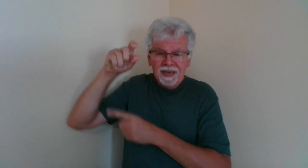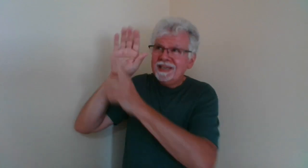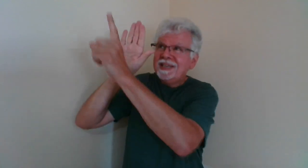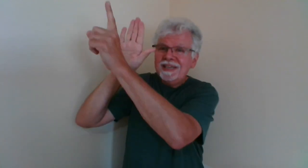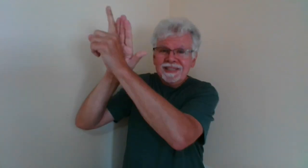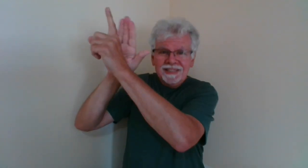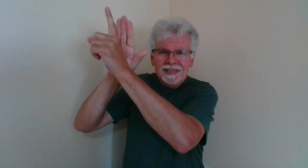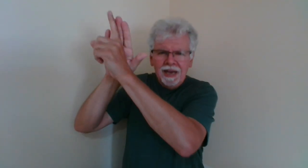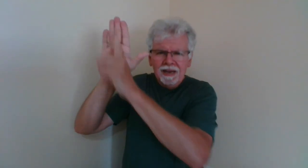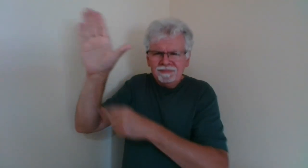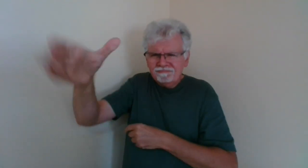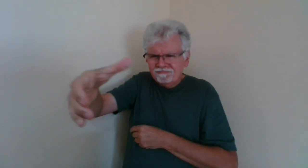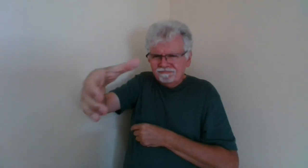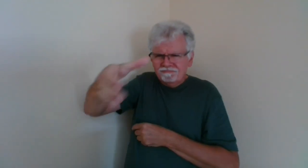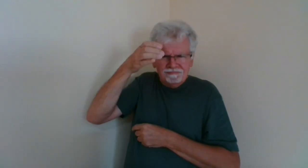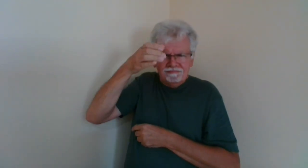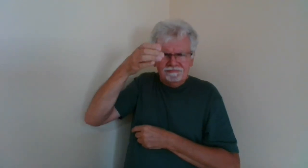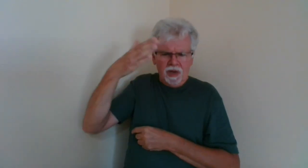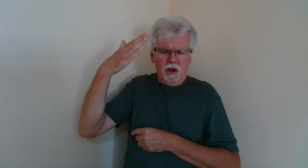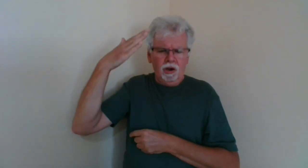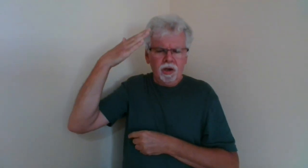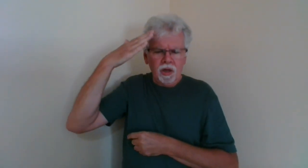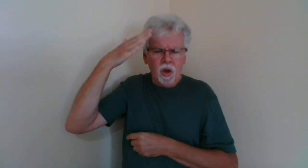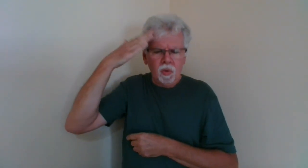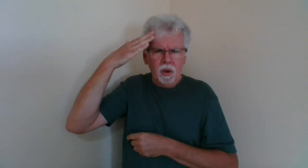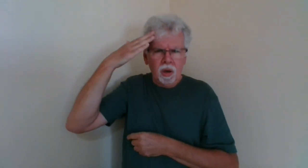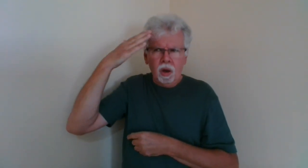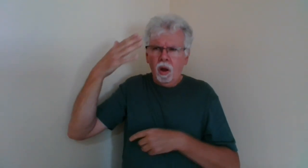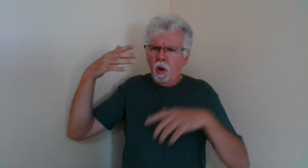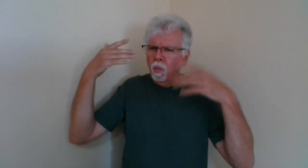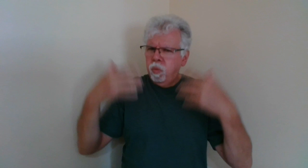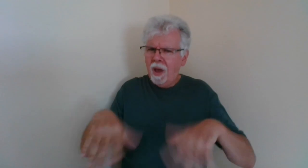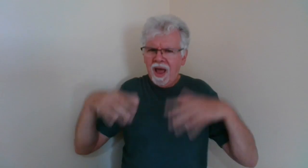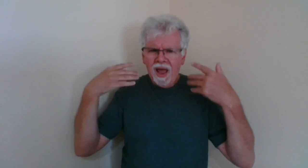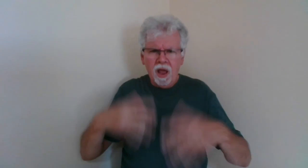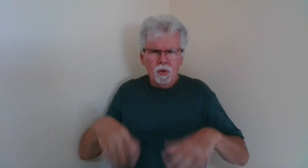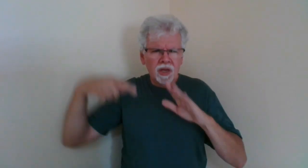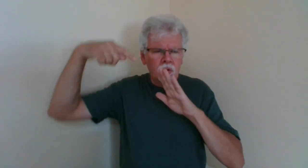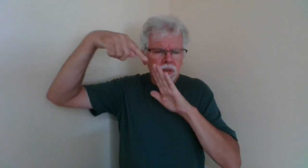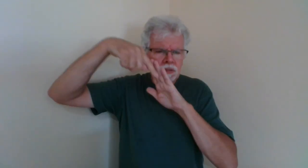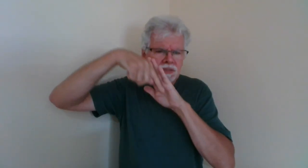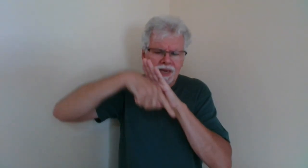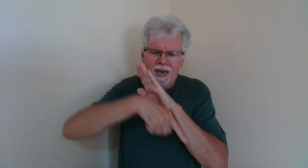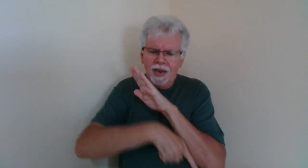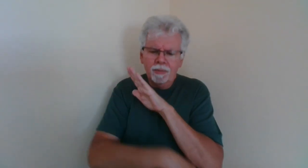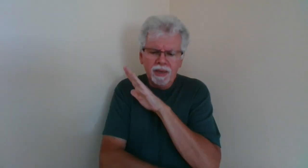Oh, the depth of the riches and wisdom